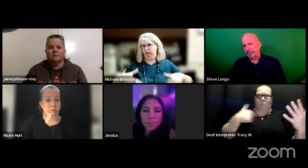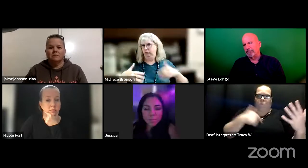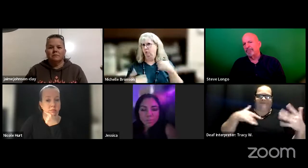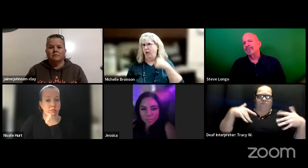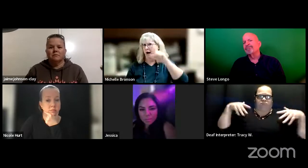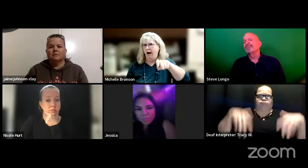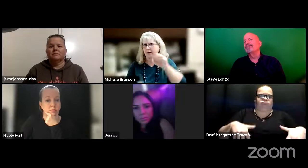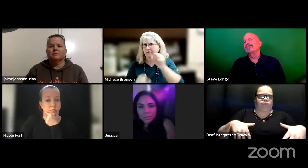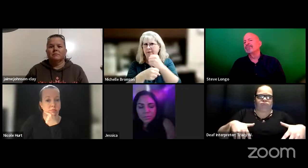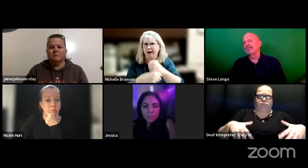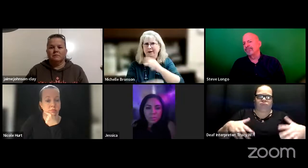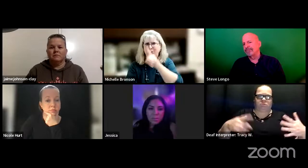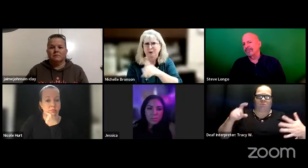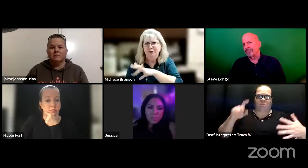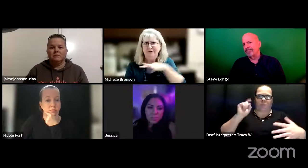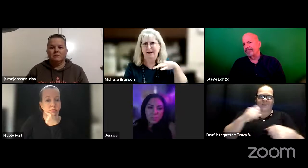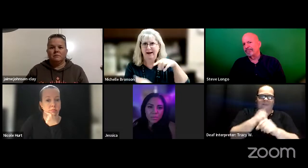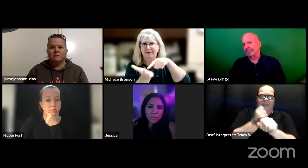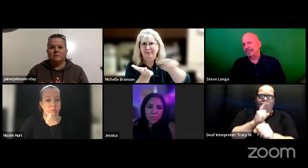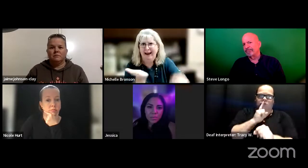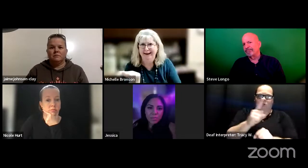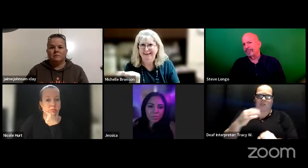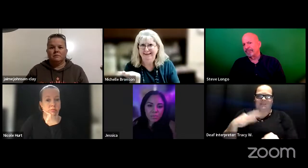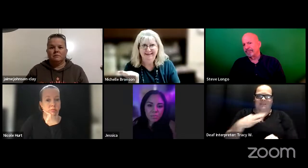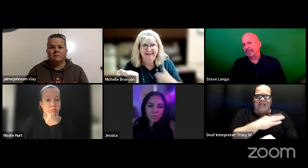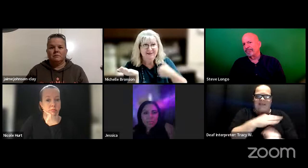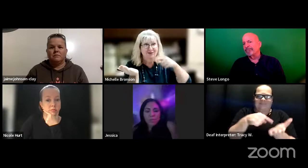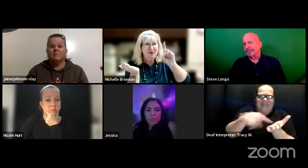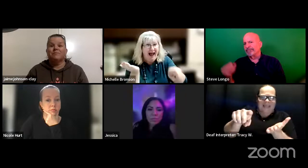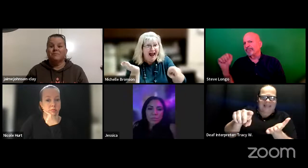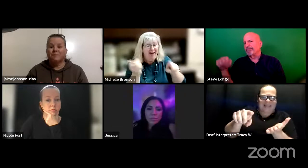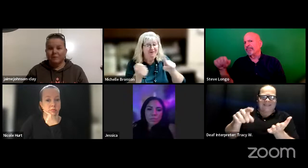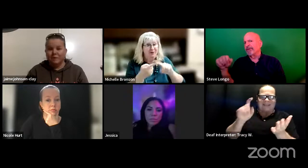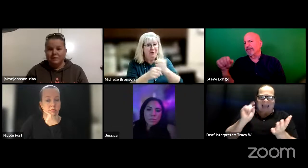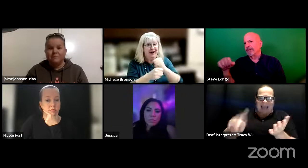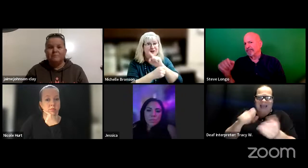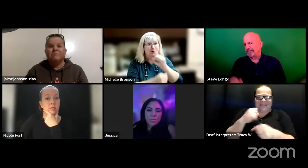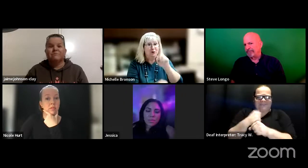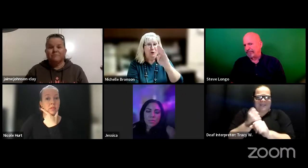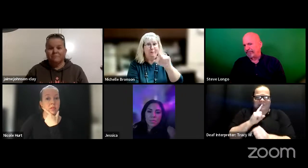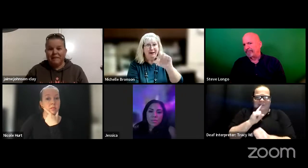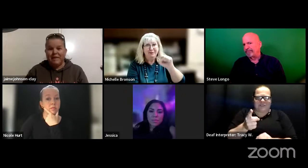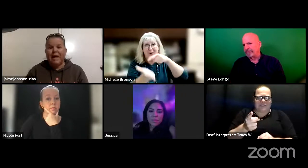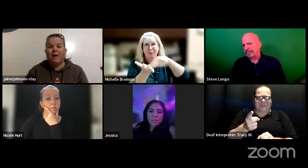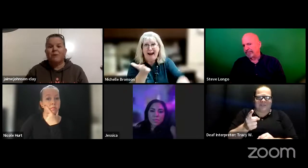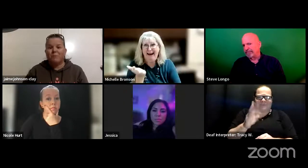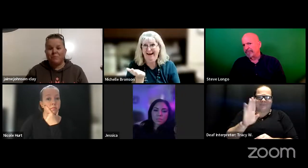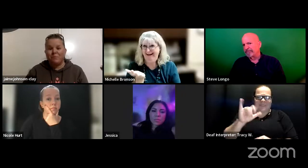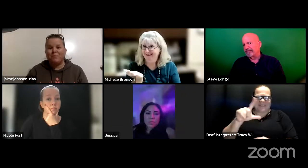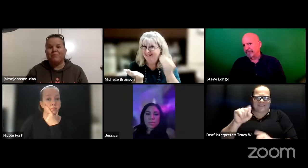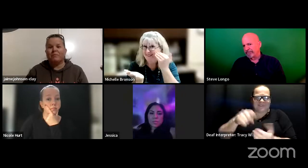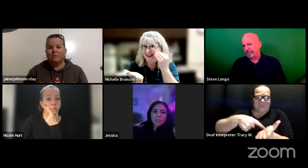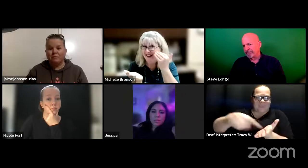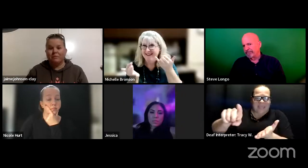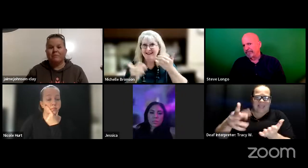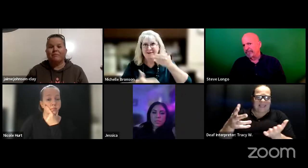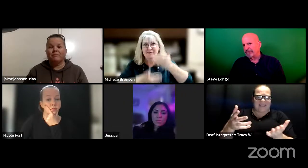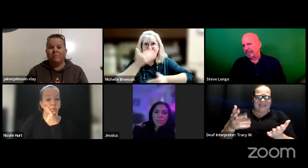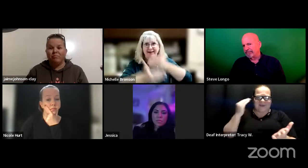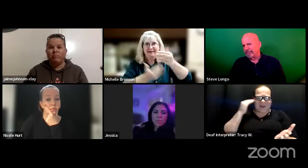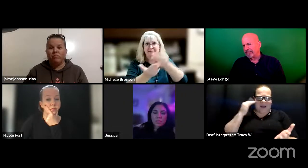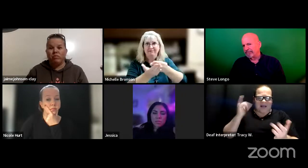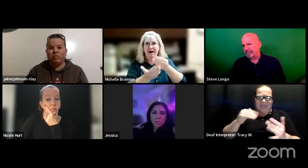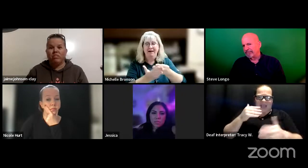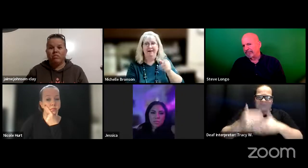after Paul's passing. We all were in shock and all needed to make sure that